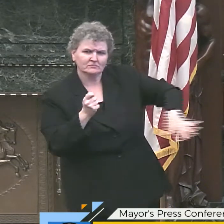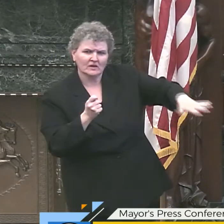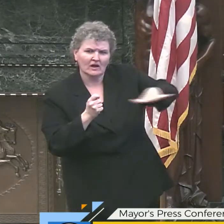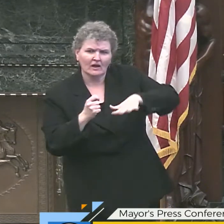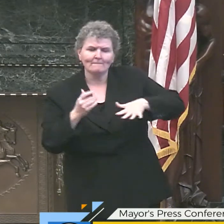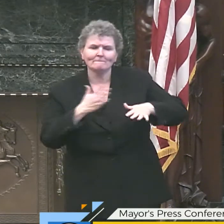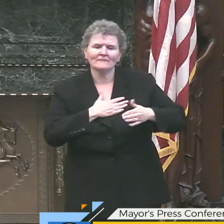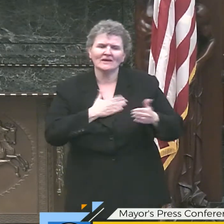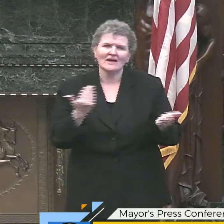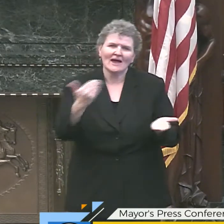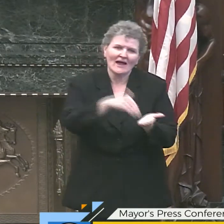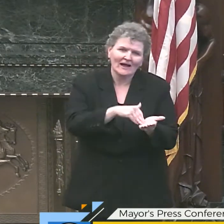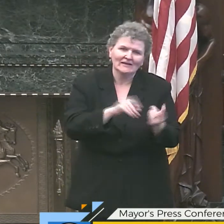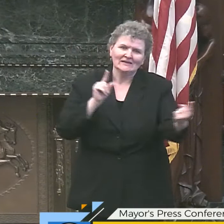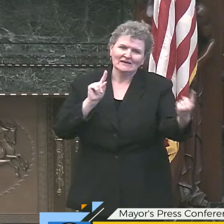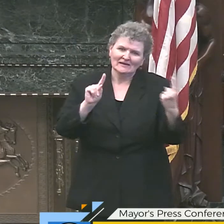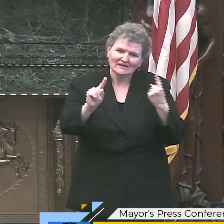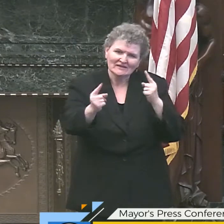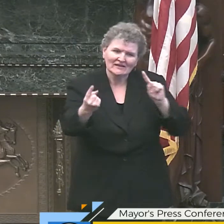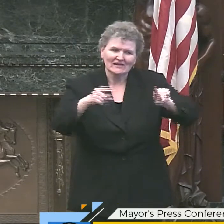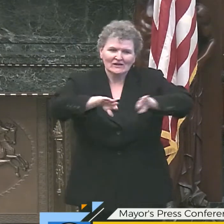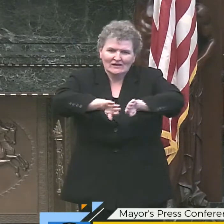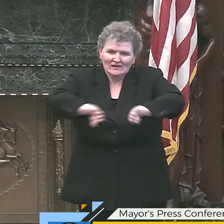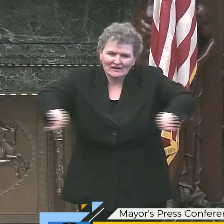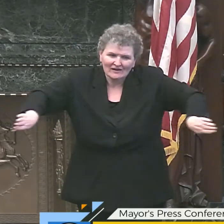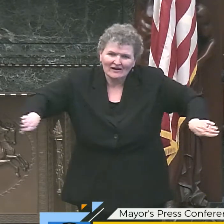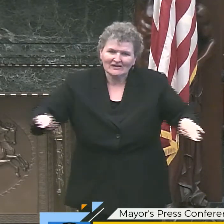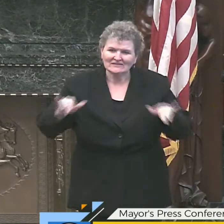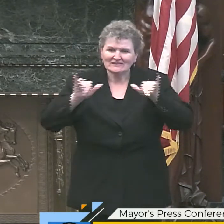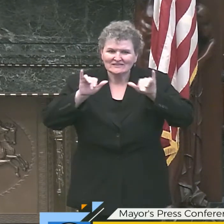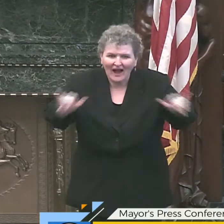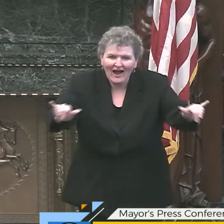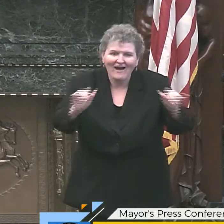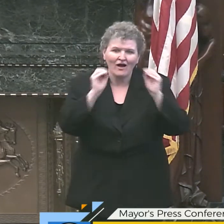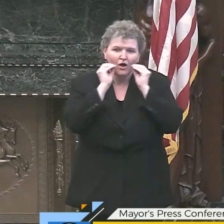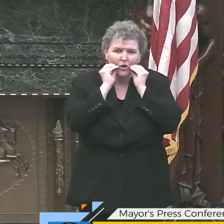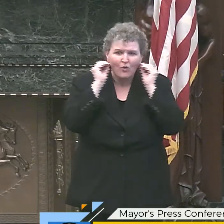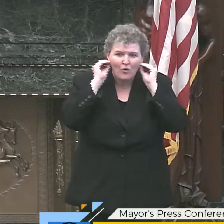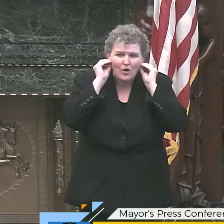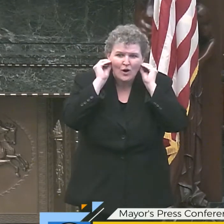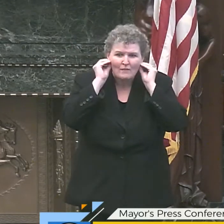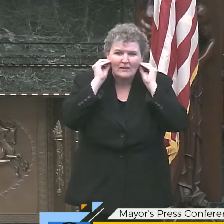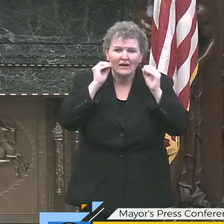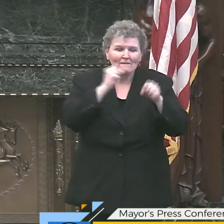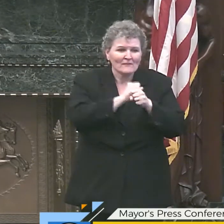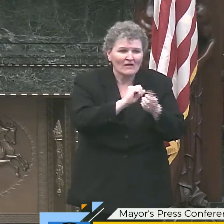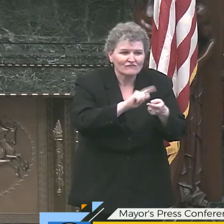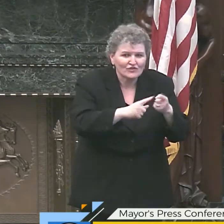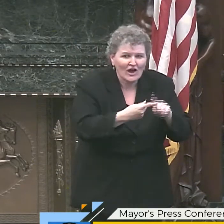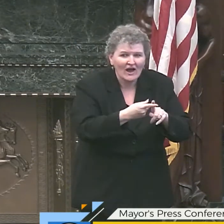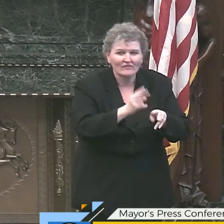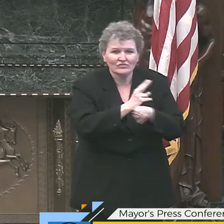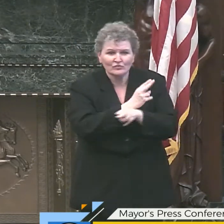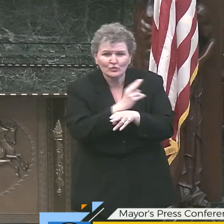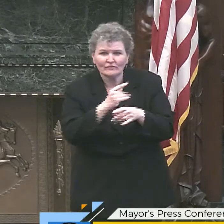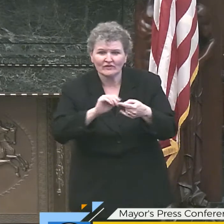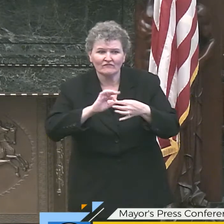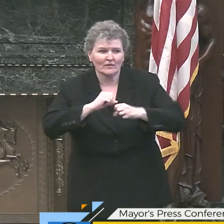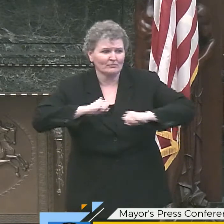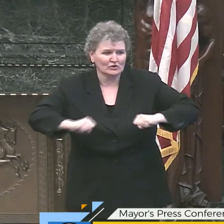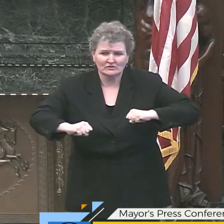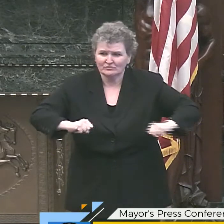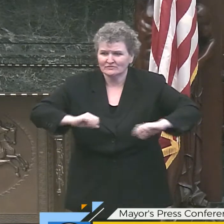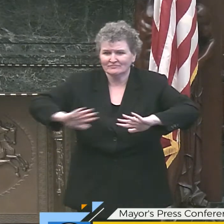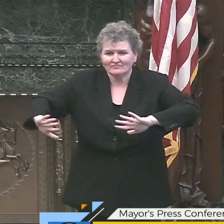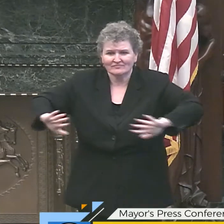The most important thing you can do to protect yourself, protect your family members, protect your friends, and protect the rest of the people in Philadelphia. So stay home unless you